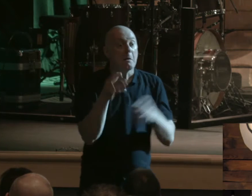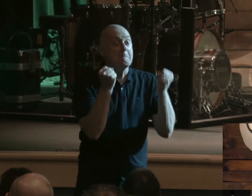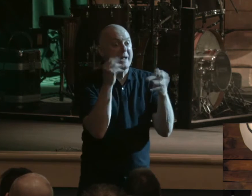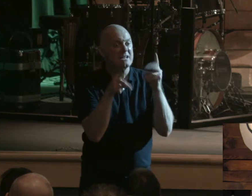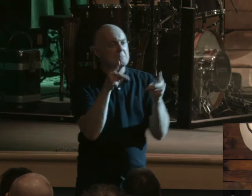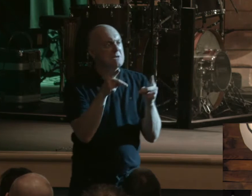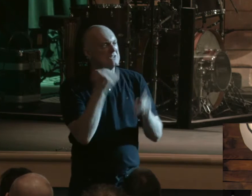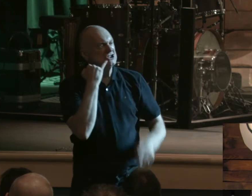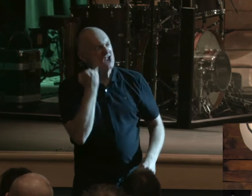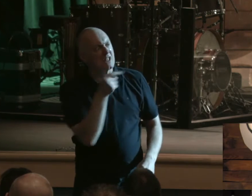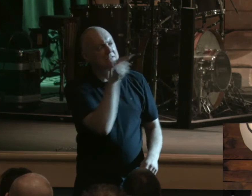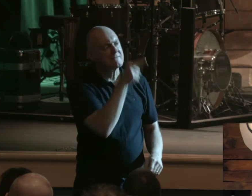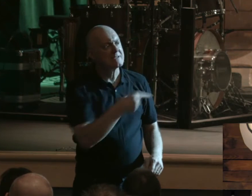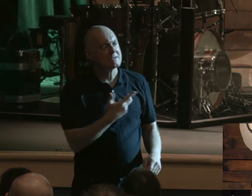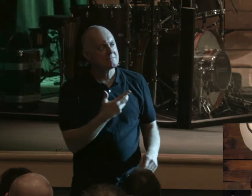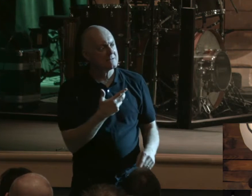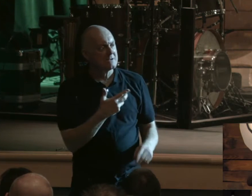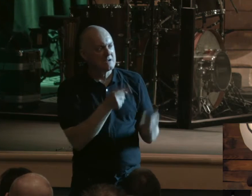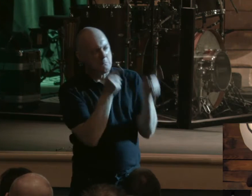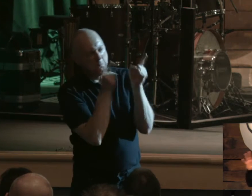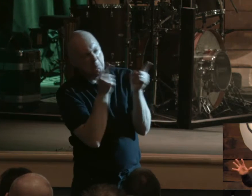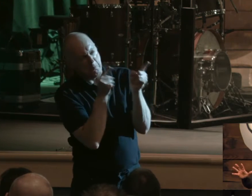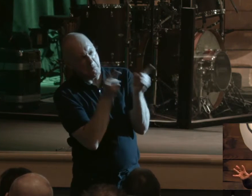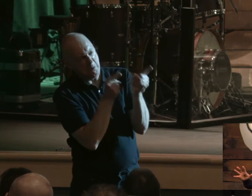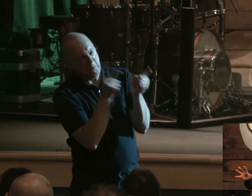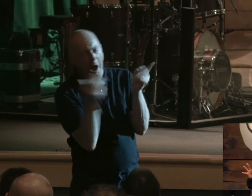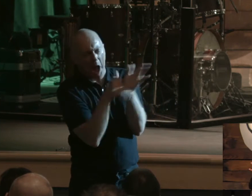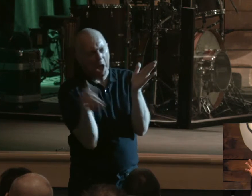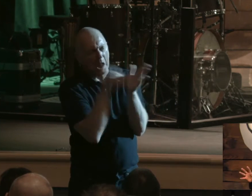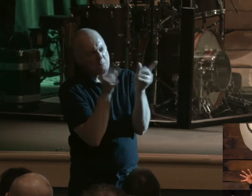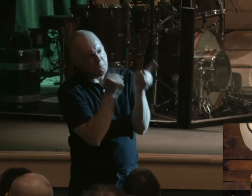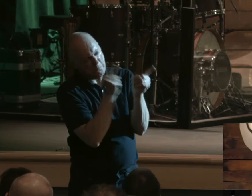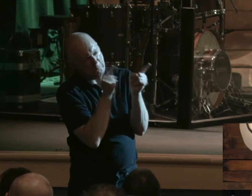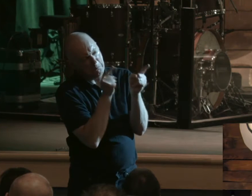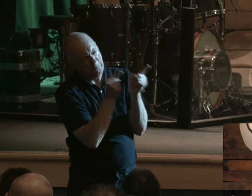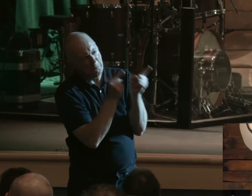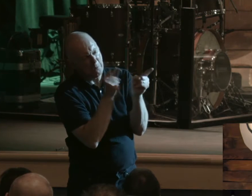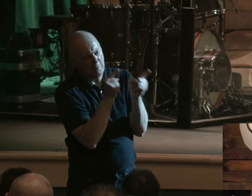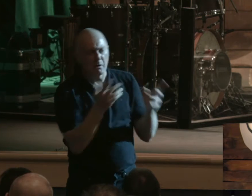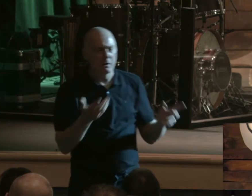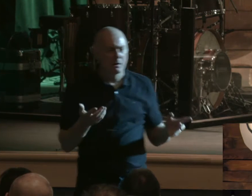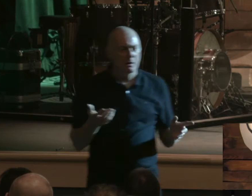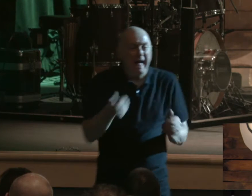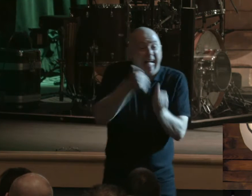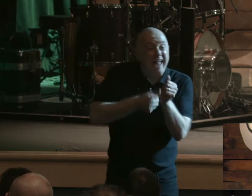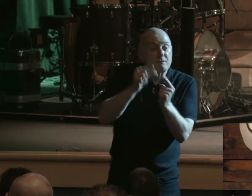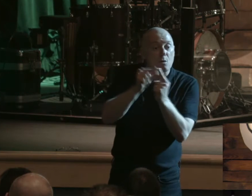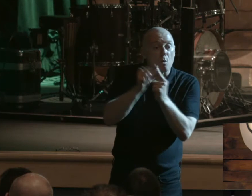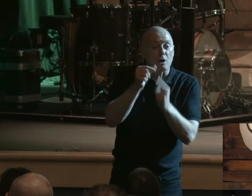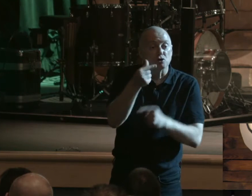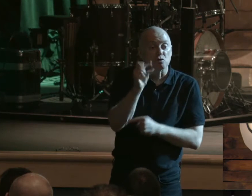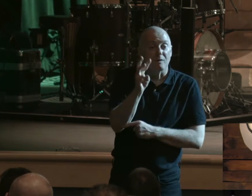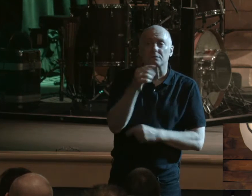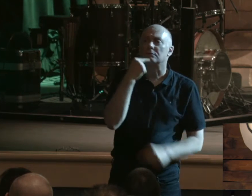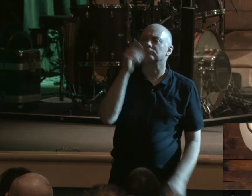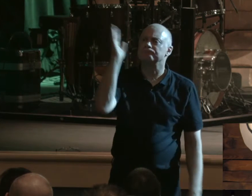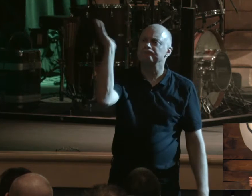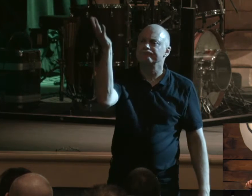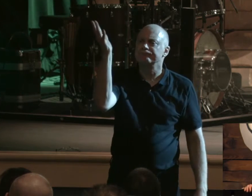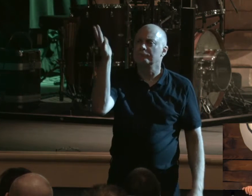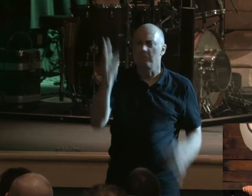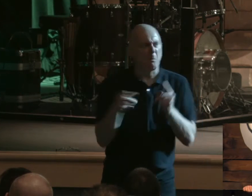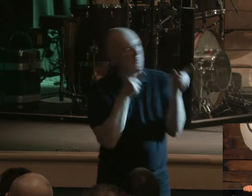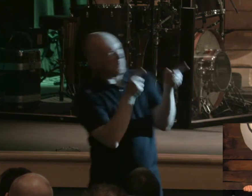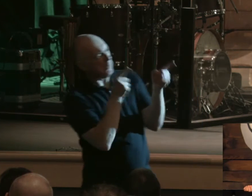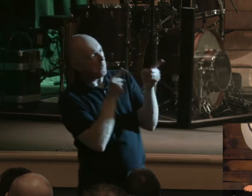people so jealous, just the venom, just constantly taking everything he said, just like Paul, and trying to twist it. What he